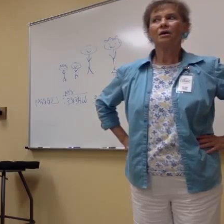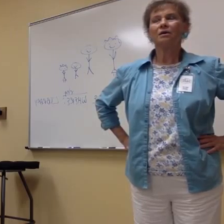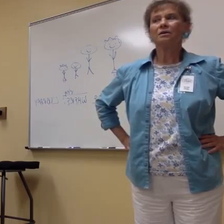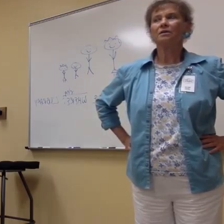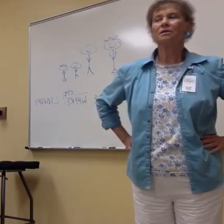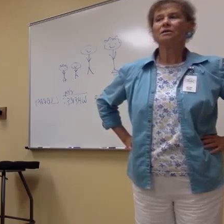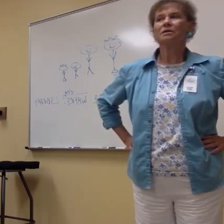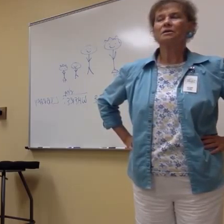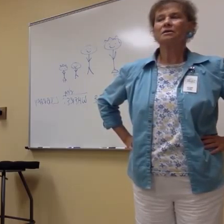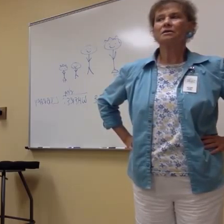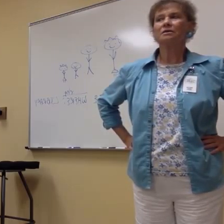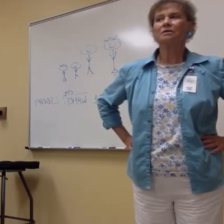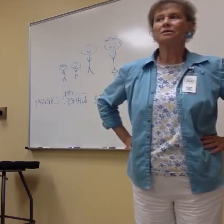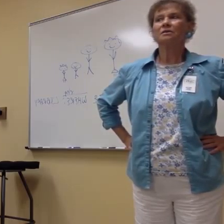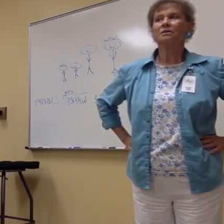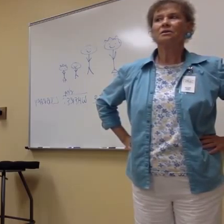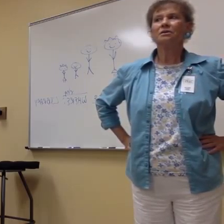Yes, yes, yes, no.